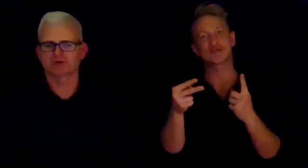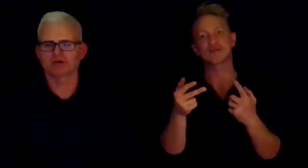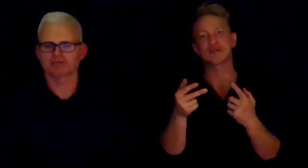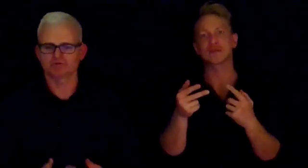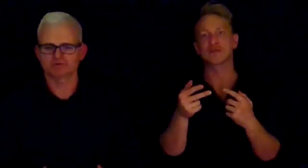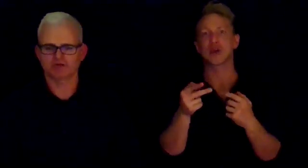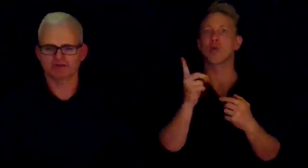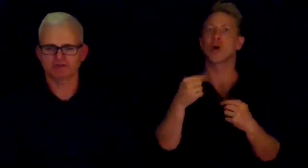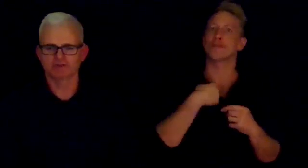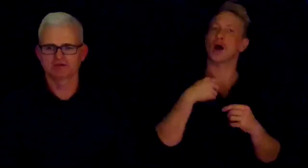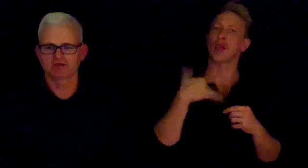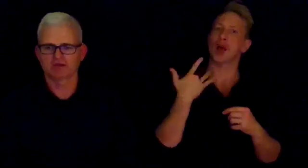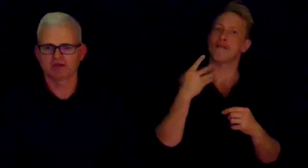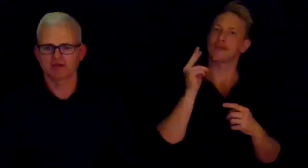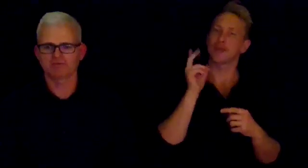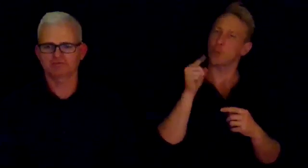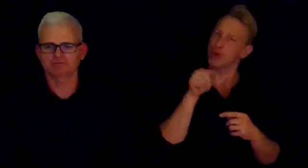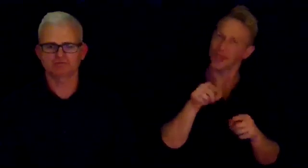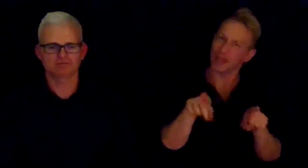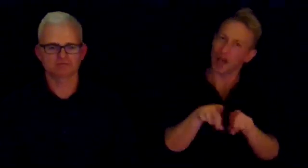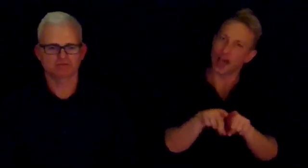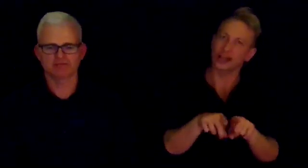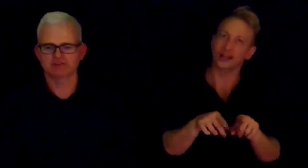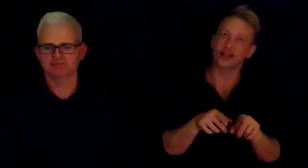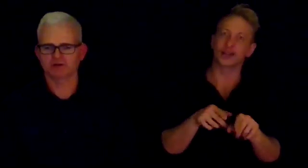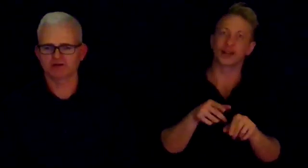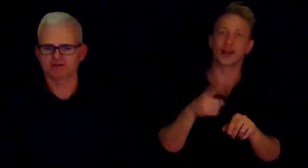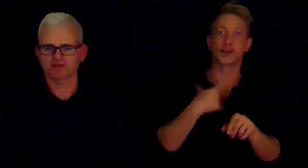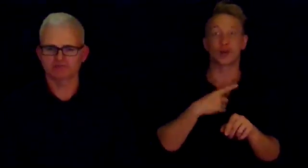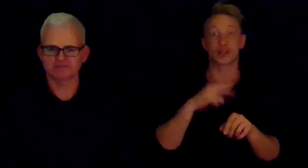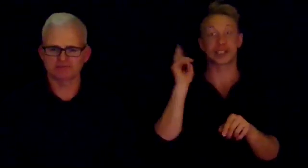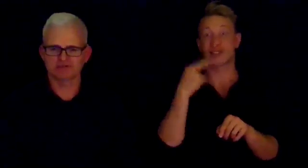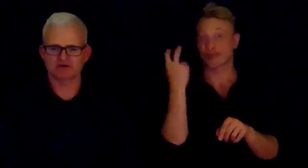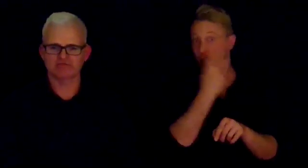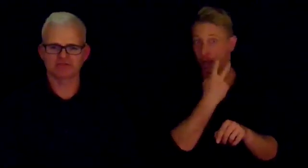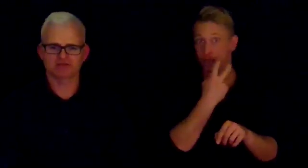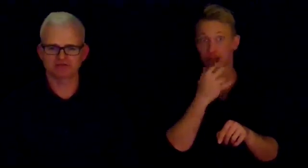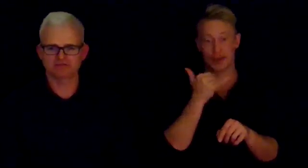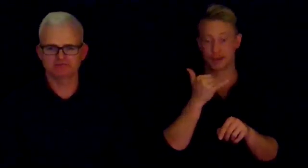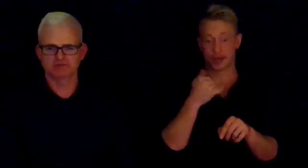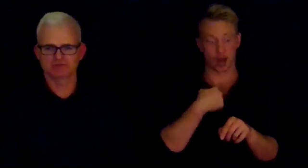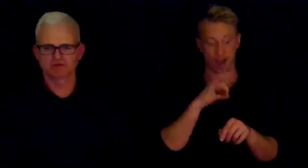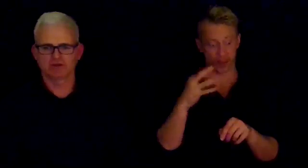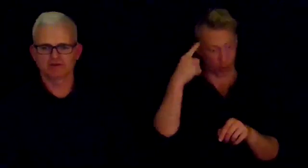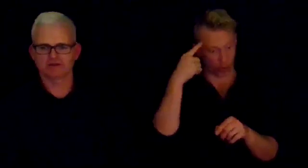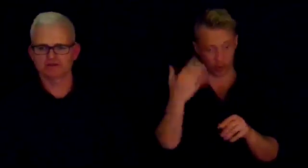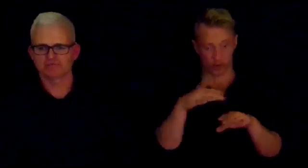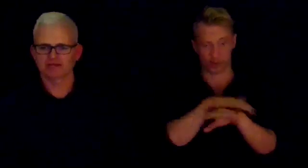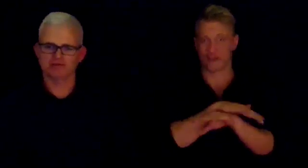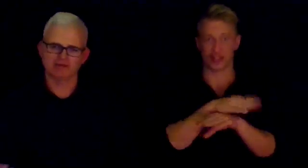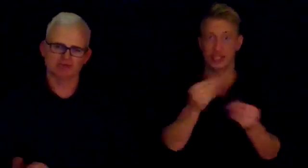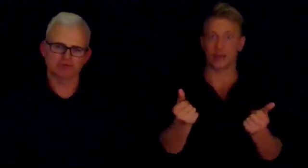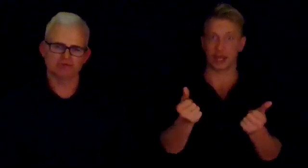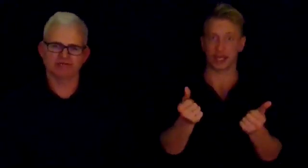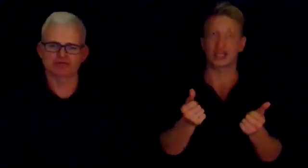what my life looks like. Even being deafblind, there might be something I haven't covered. They